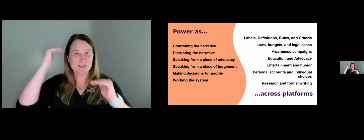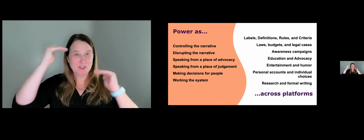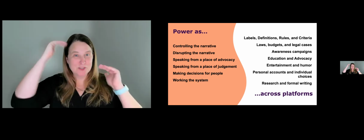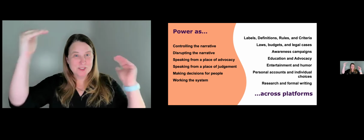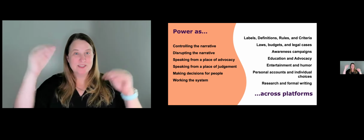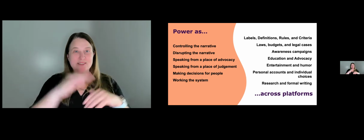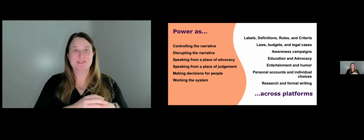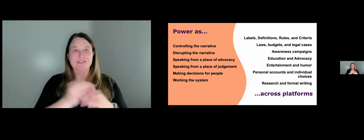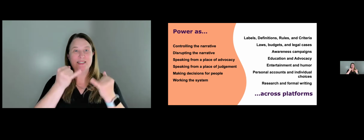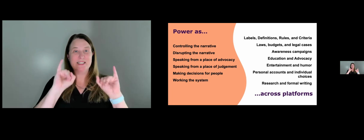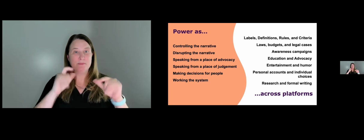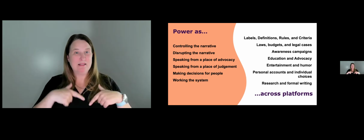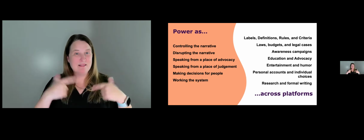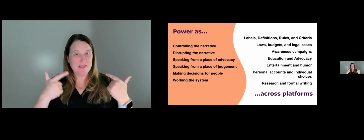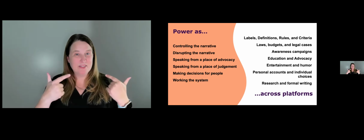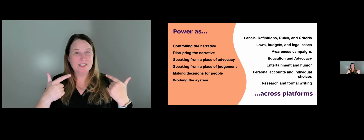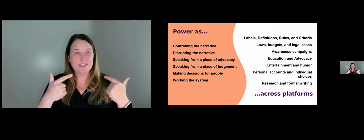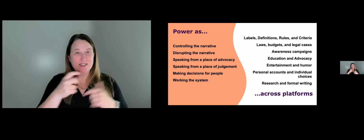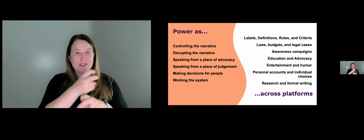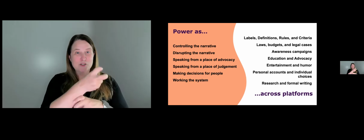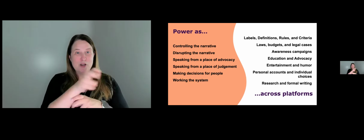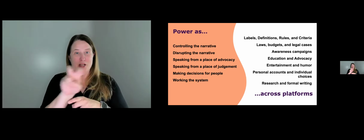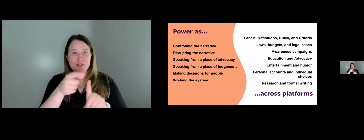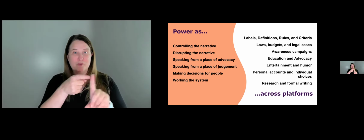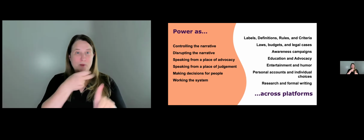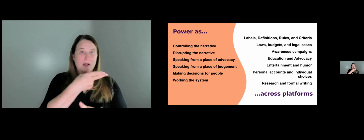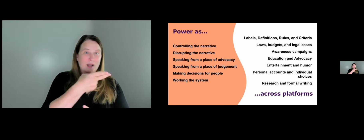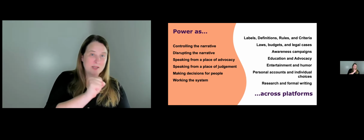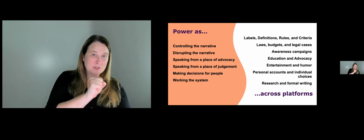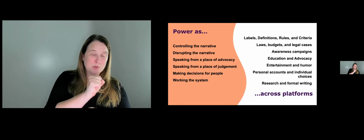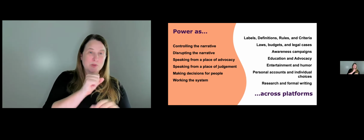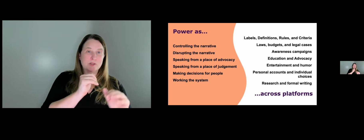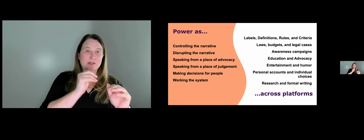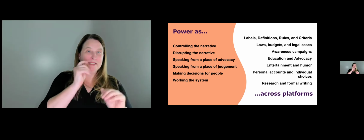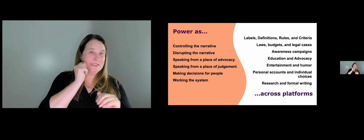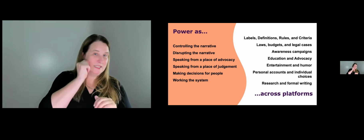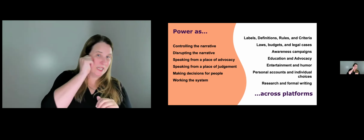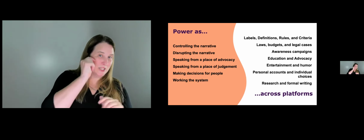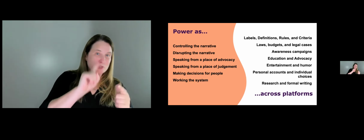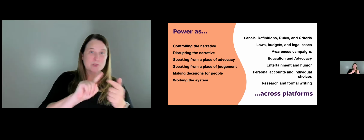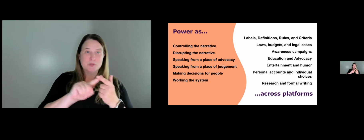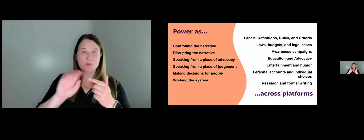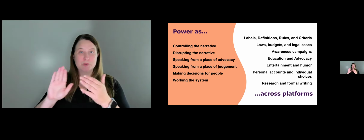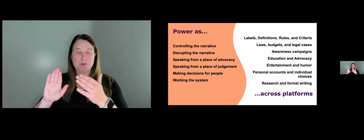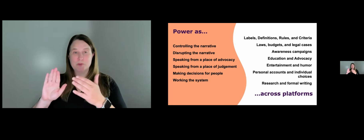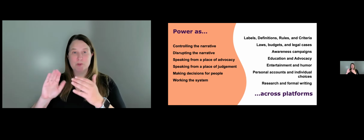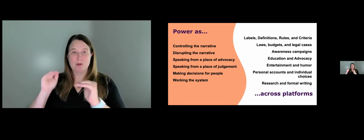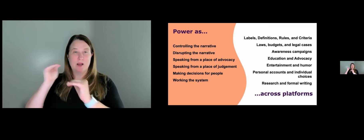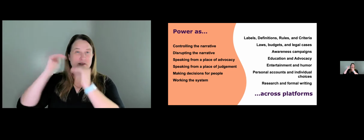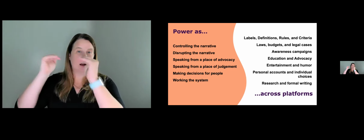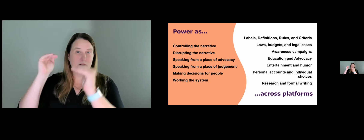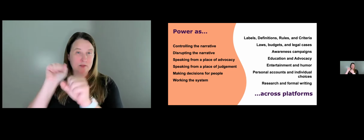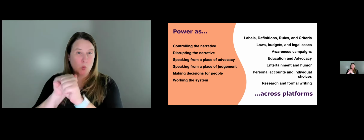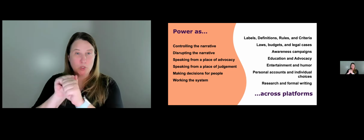It's a making decisions for yourself is a big part of growing up. It's a big part of living. So transitioning from high school,